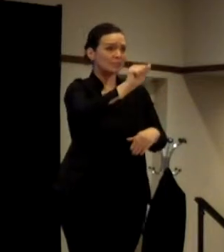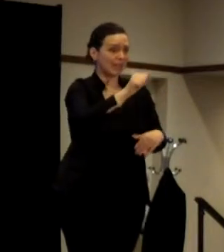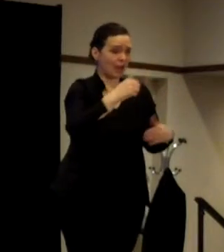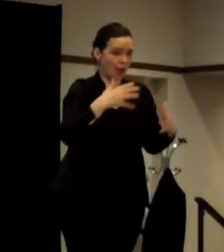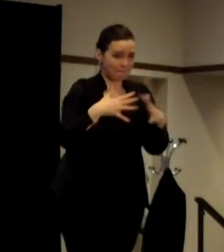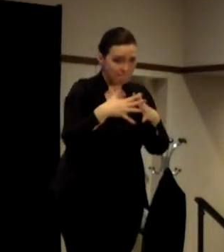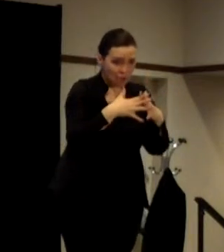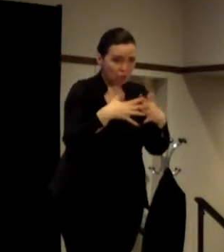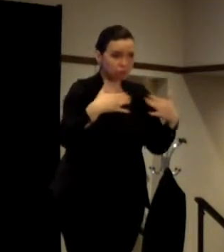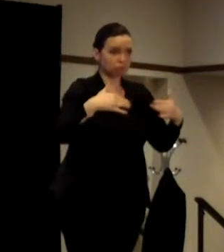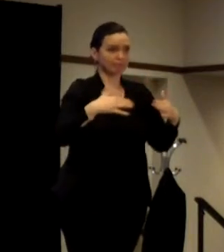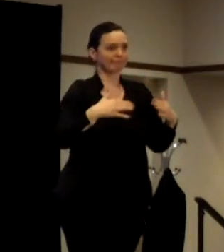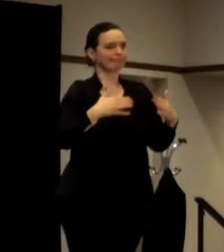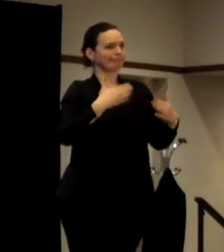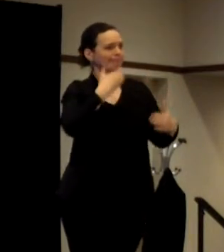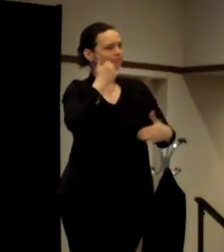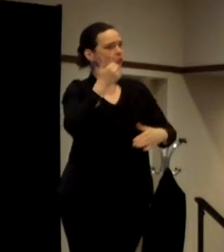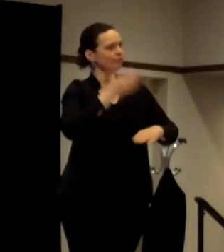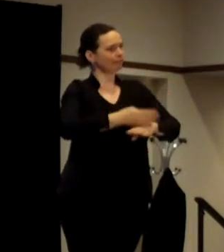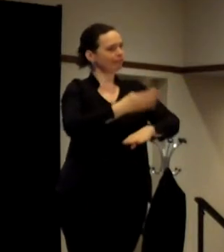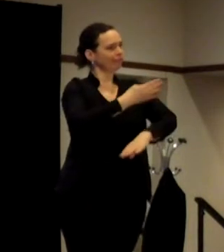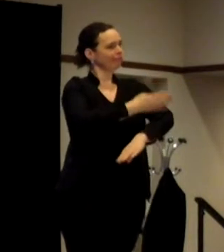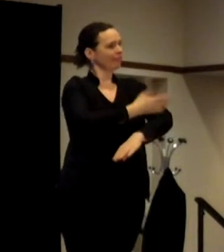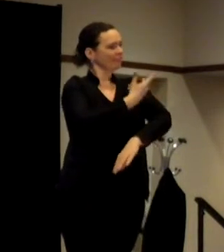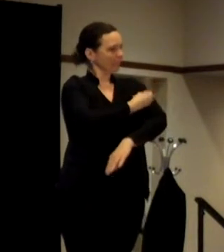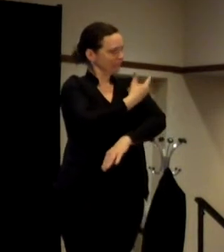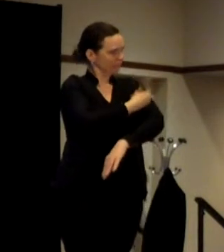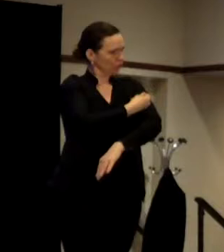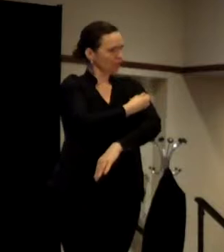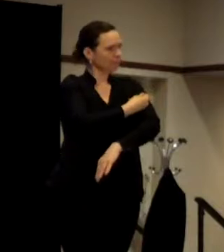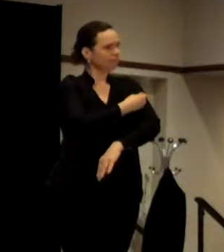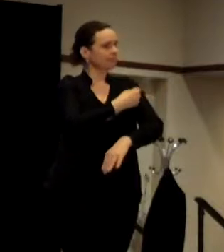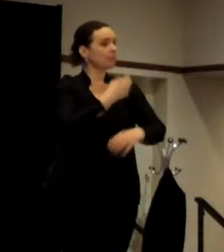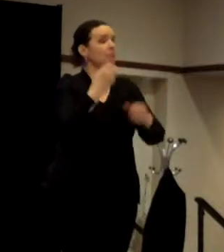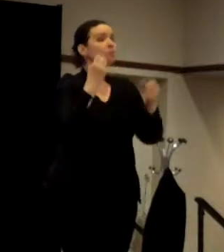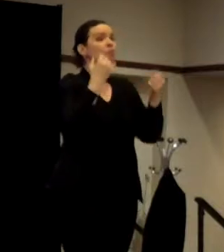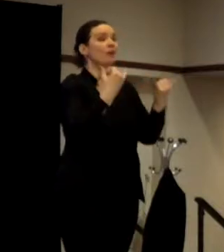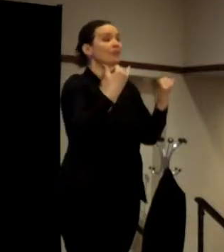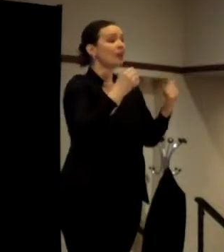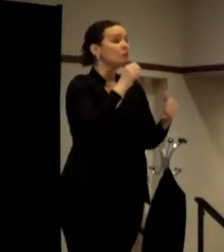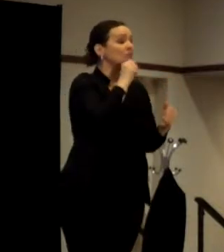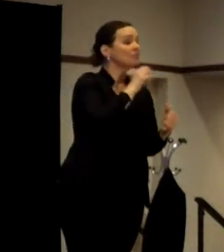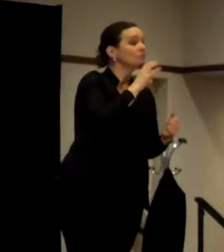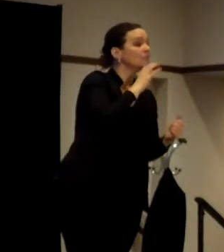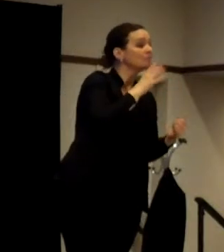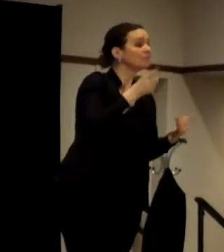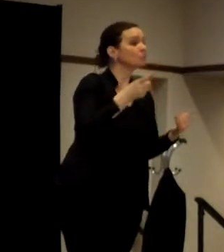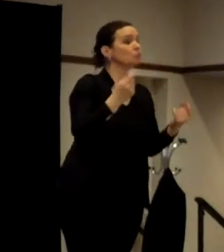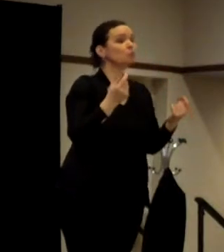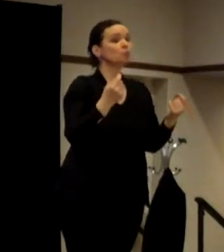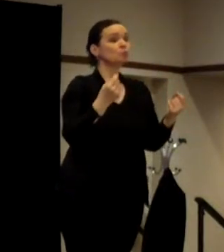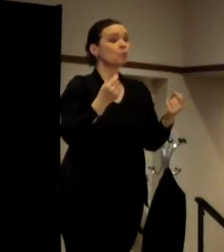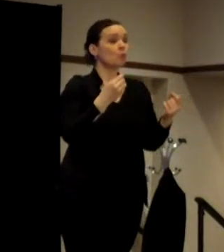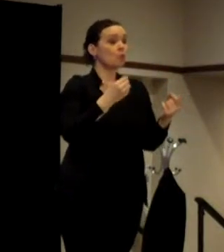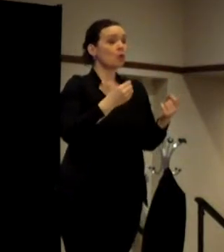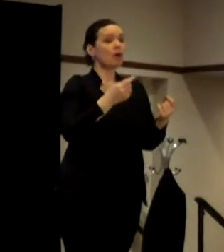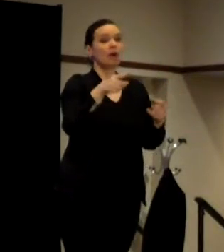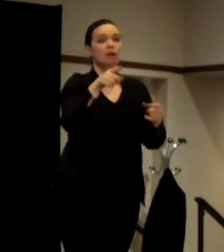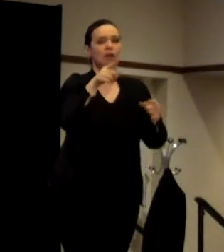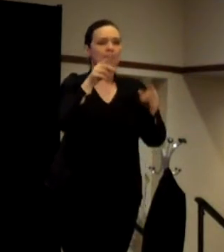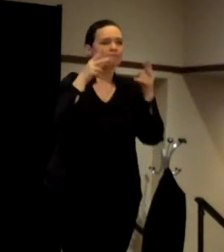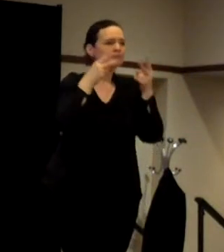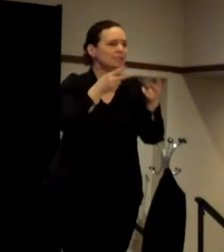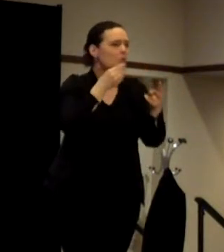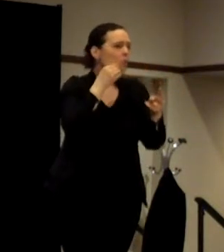seniors, we're doing homebound vaccinating this week as well. And we'll continue to identify